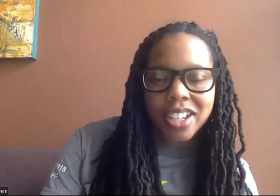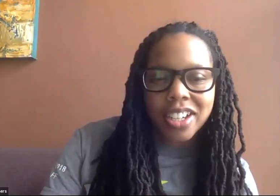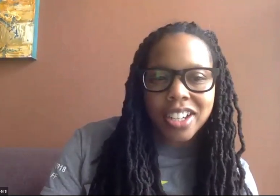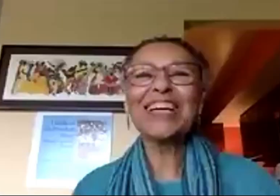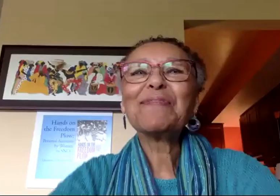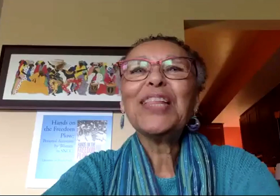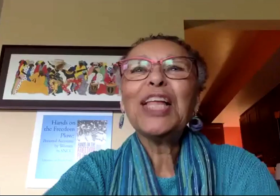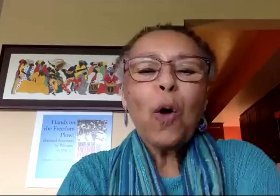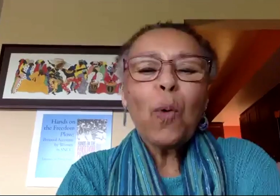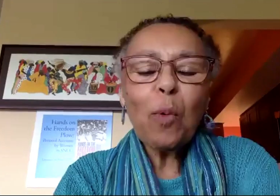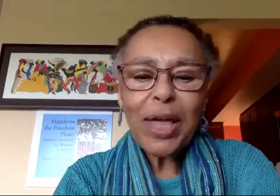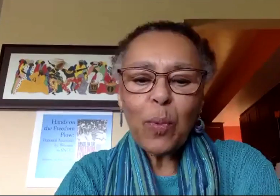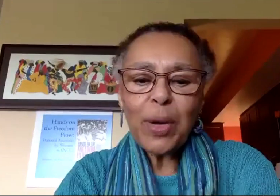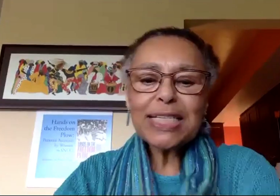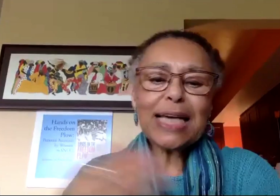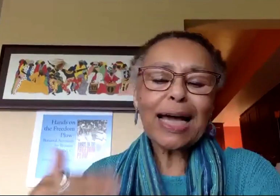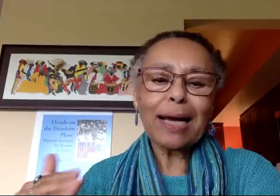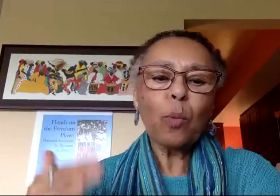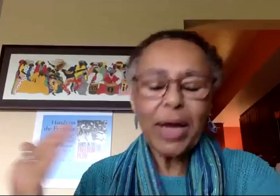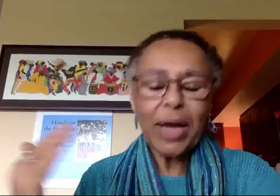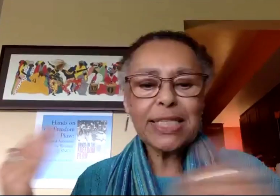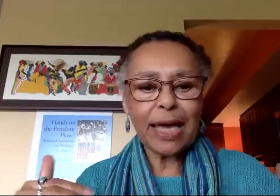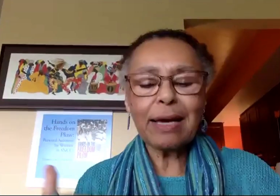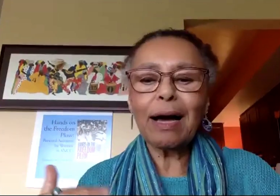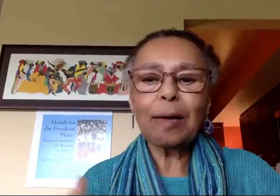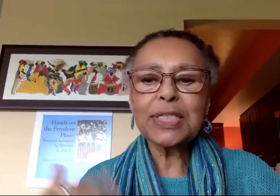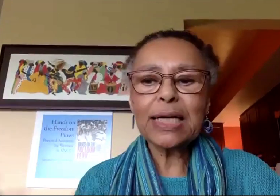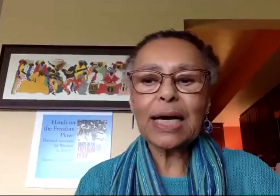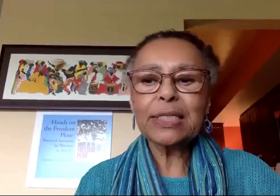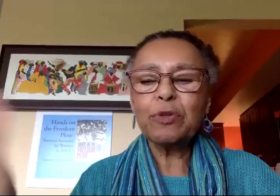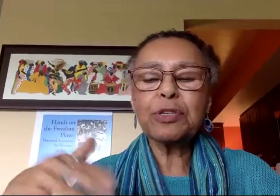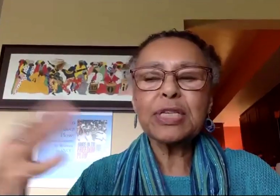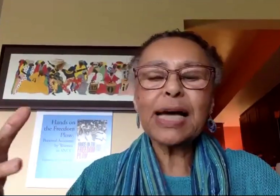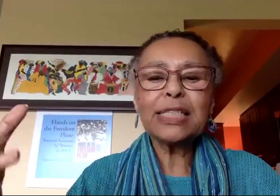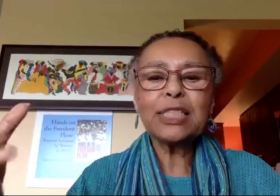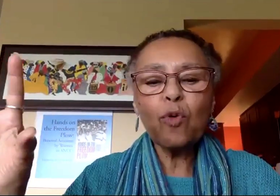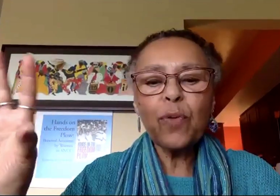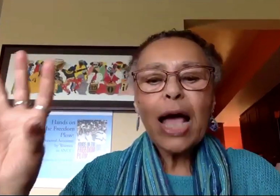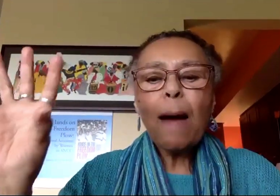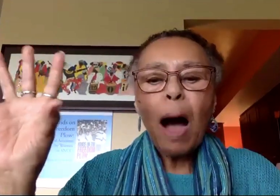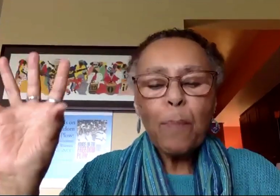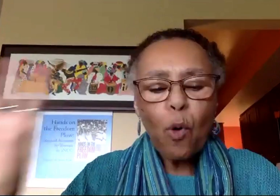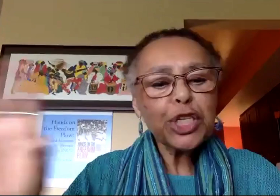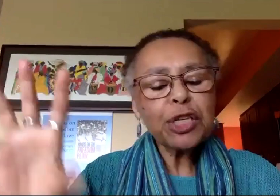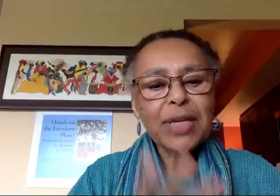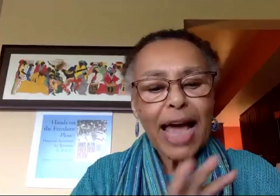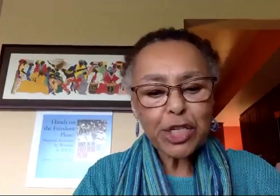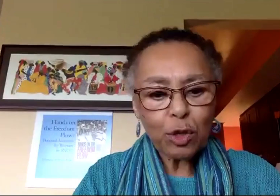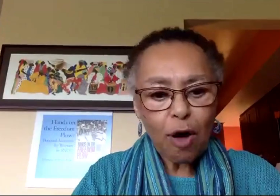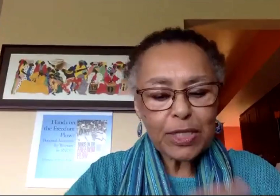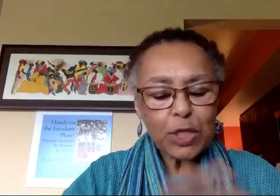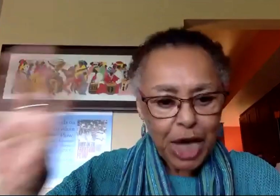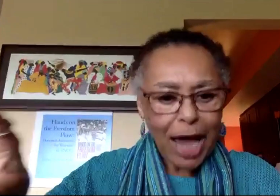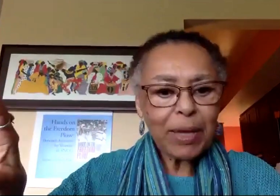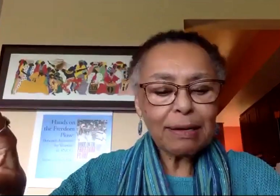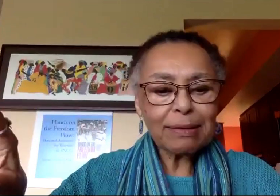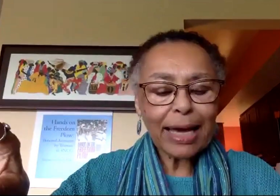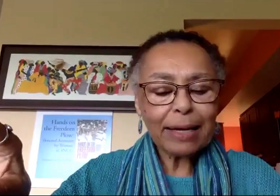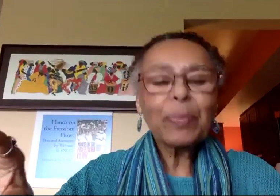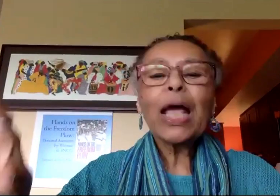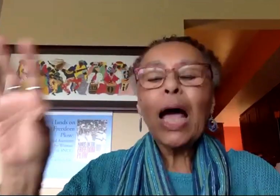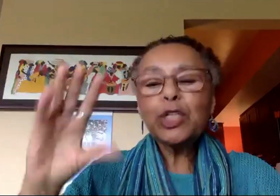Yes, indeed. Well, SNCC decide to move a portion of the national office, which had